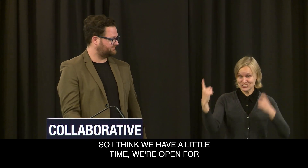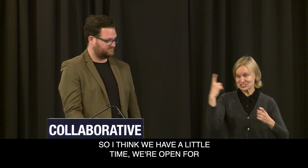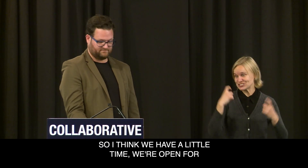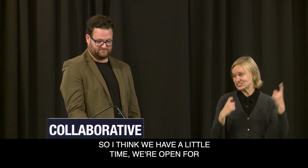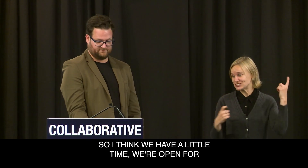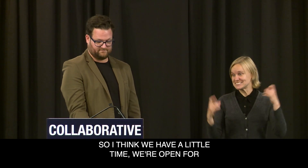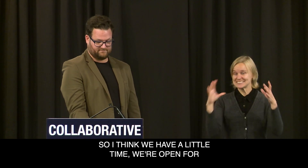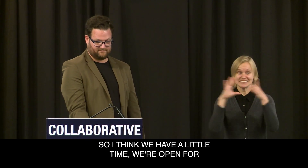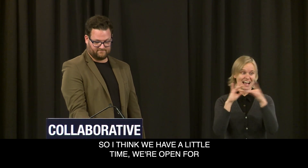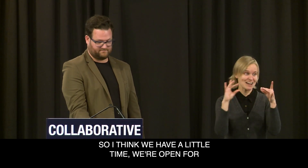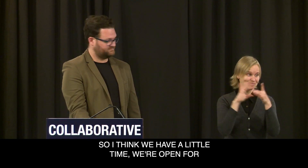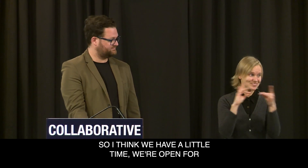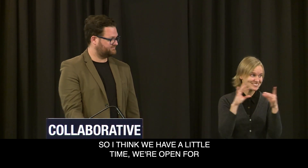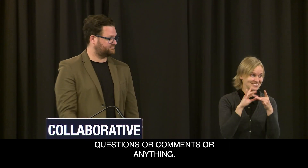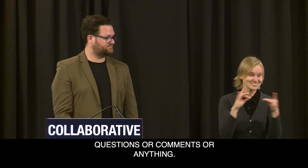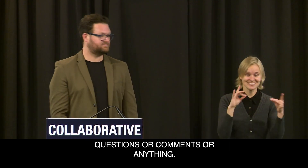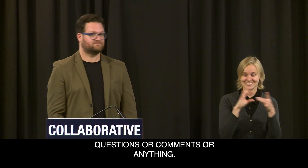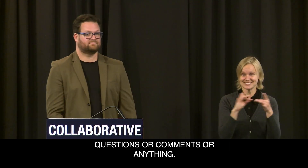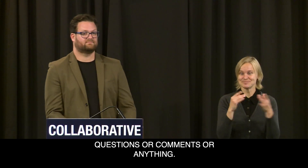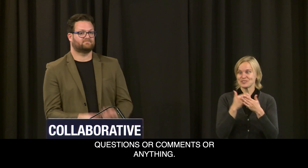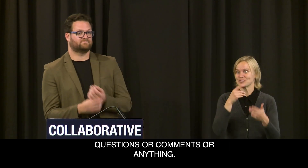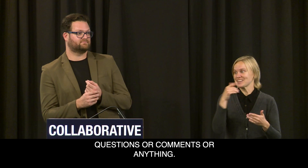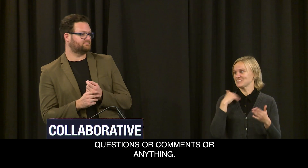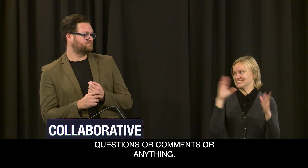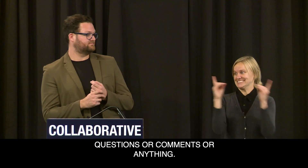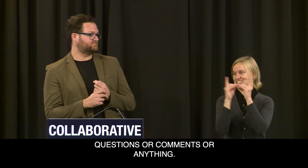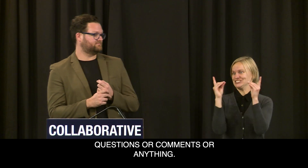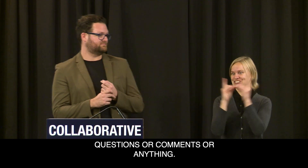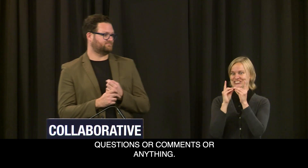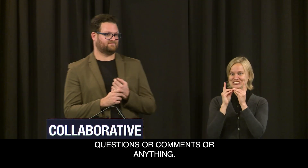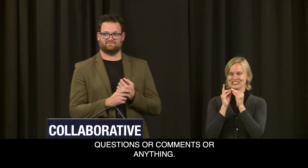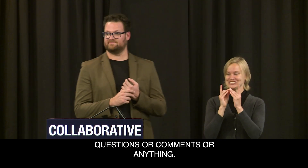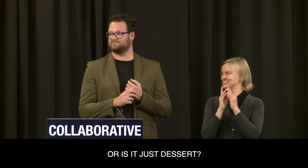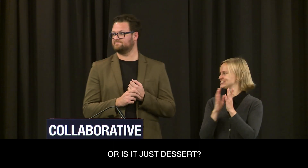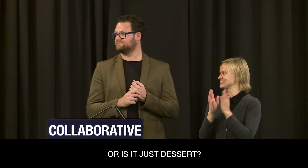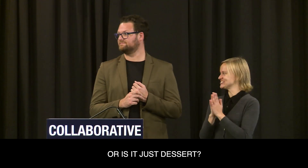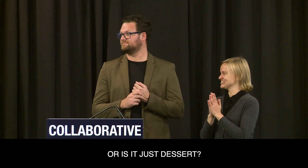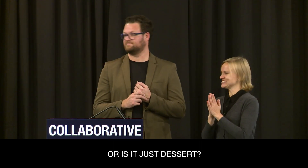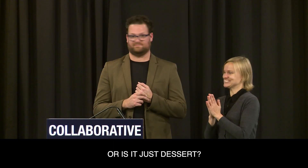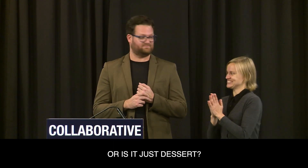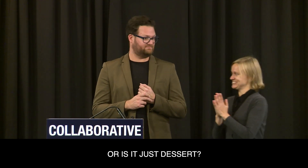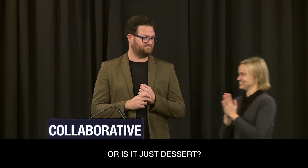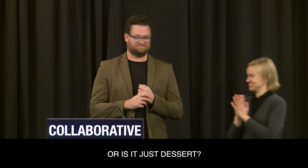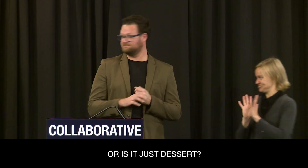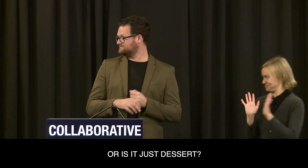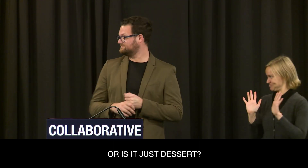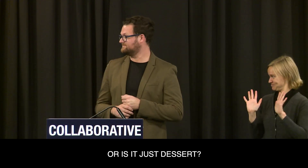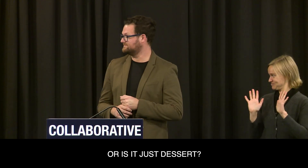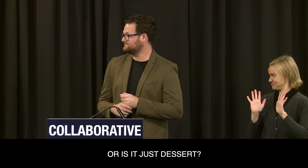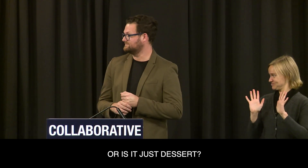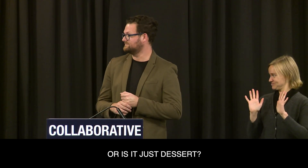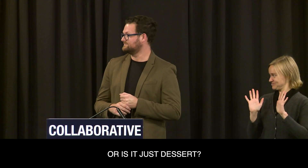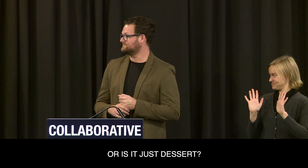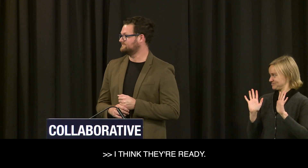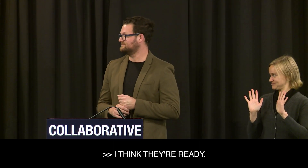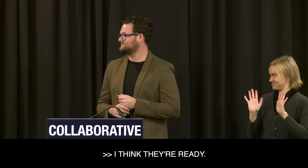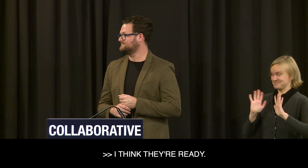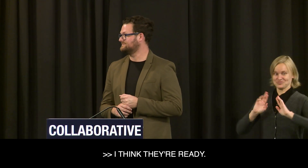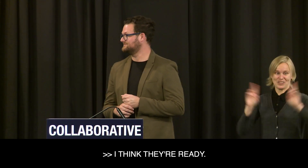So I think we have a little time. We're open for questions or comments or anything, or is it just dessert? I think they're